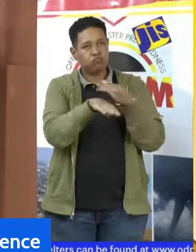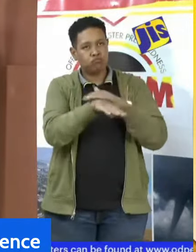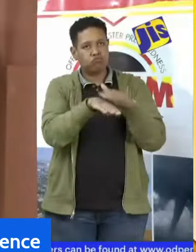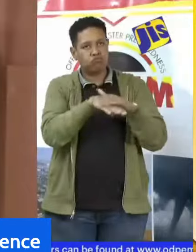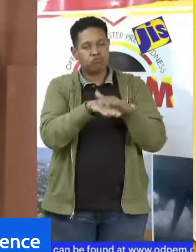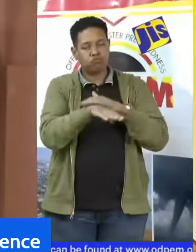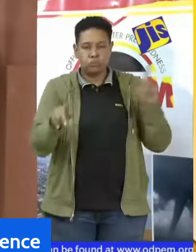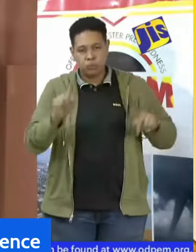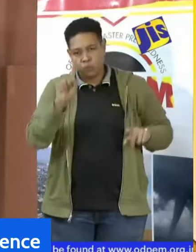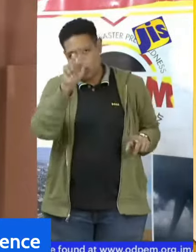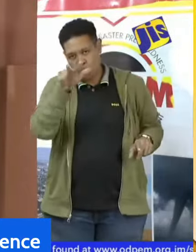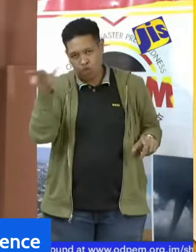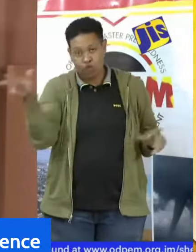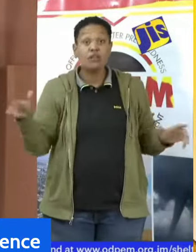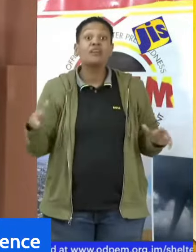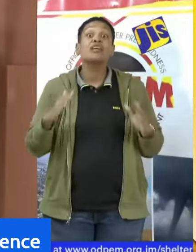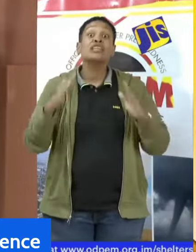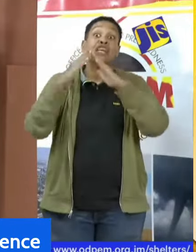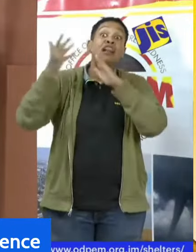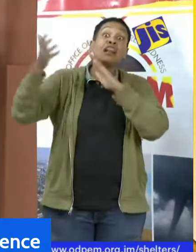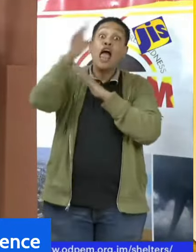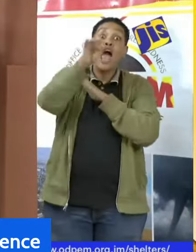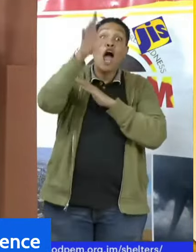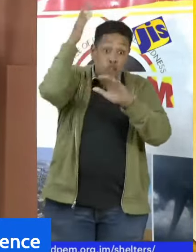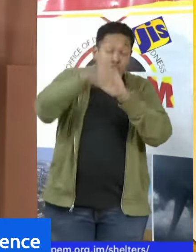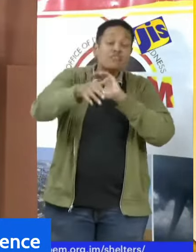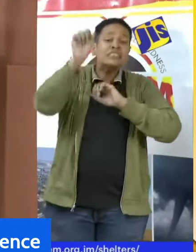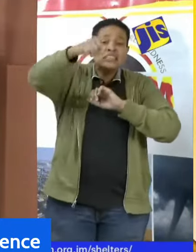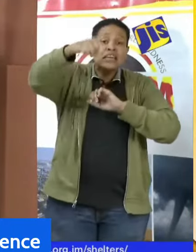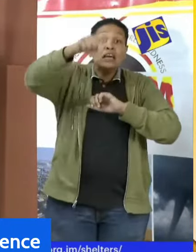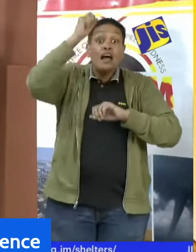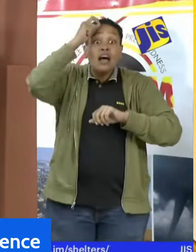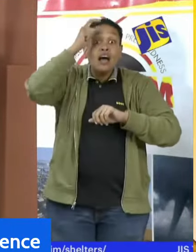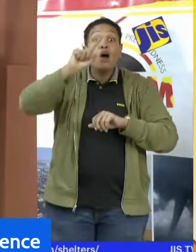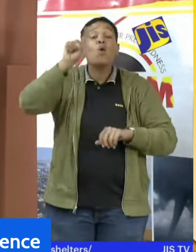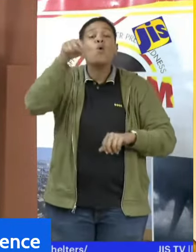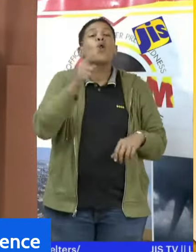The shelters are available, but so far only